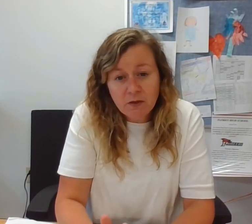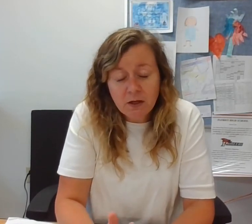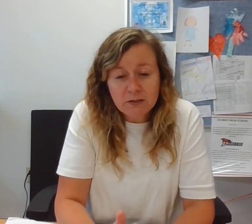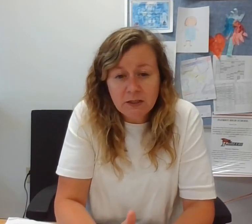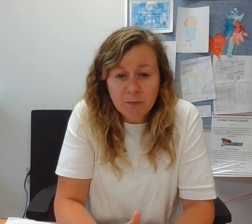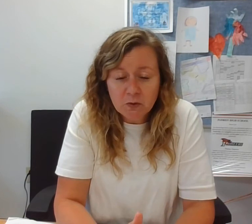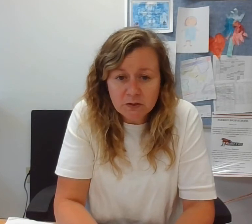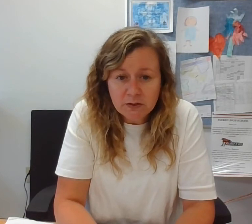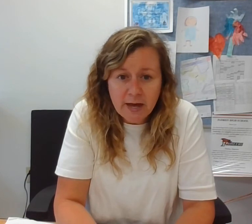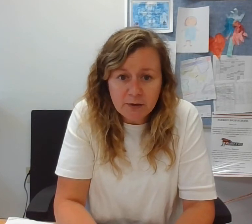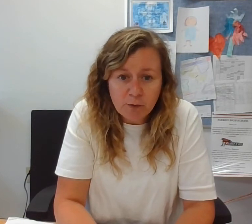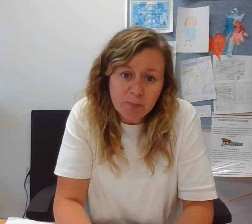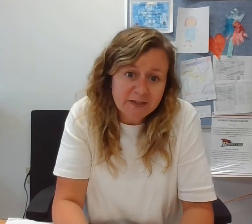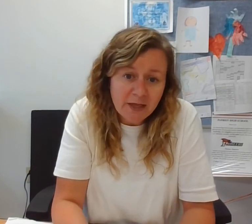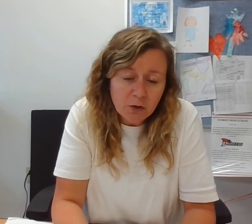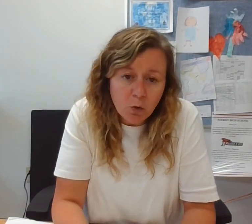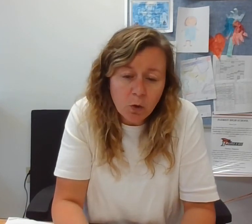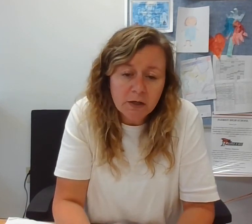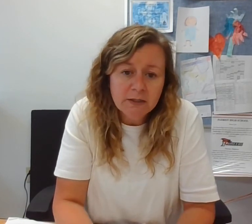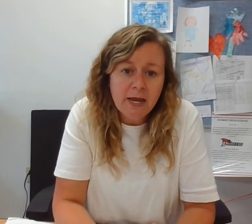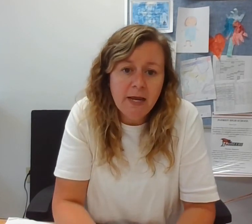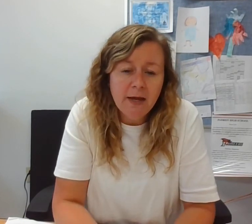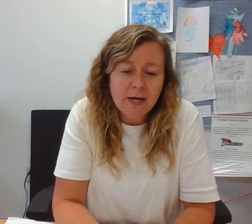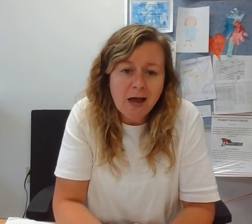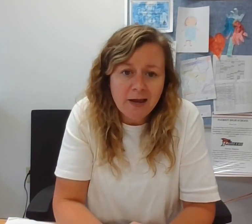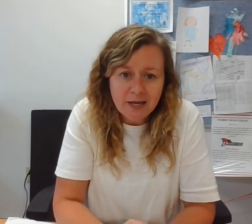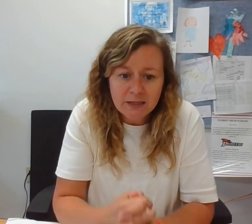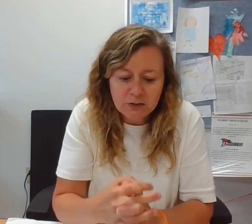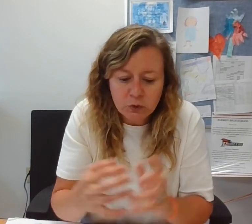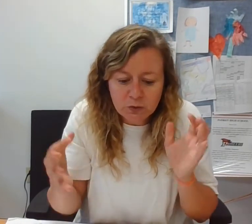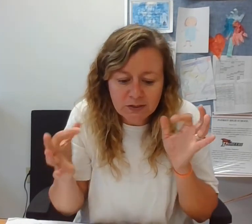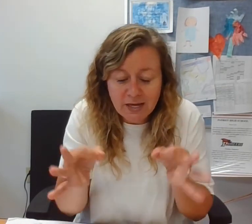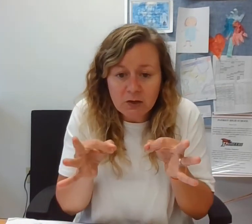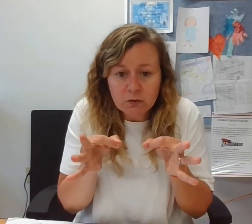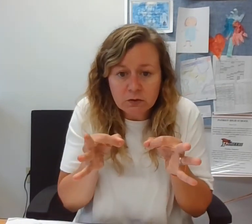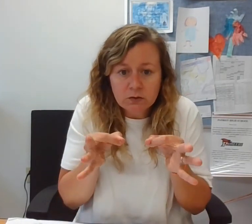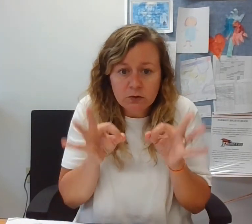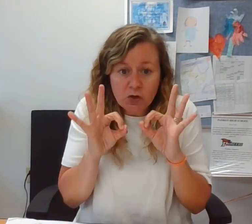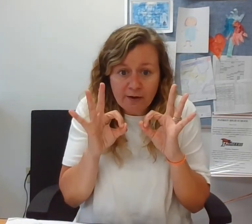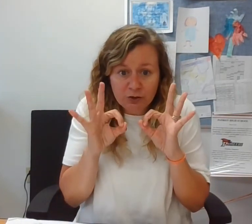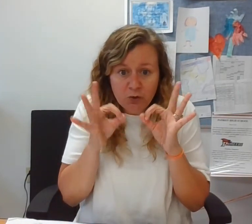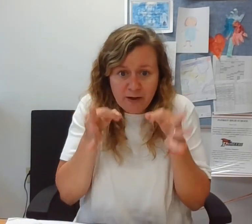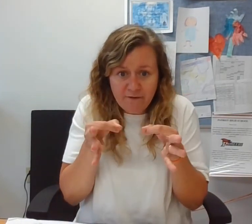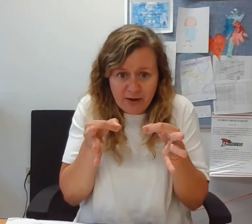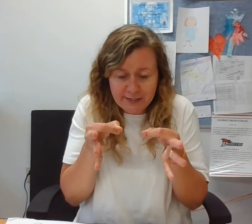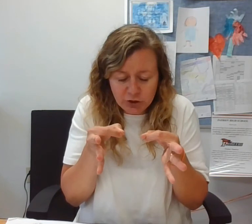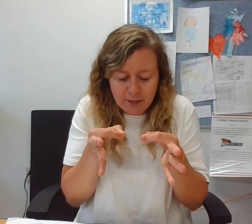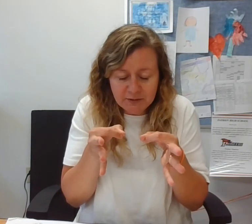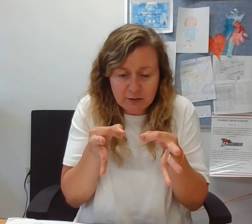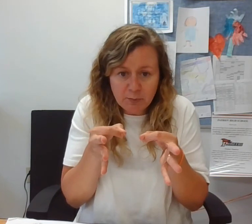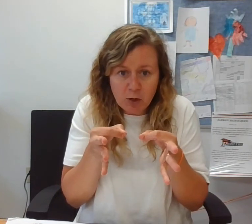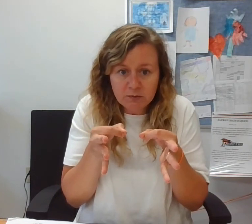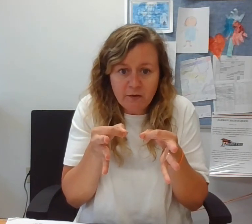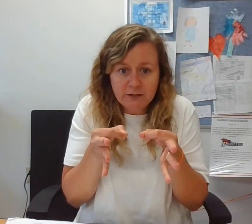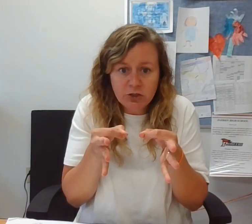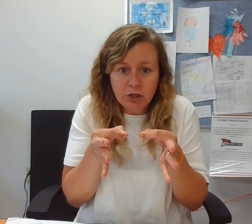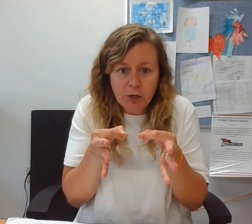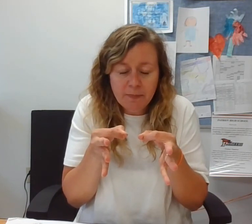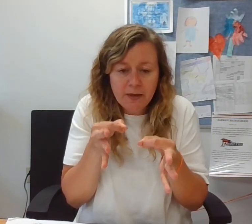think symbols that represent the court, and I get 2 scales. So you have 2 F hand shapes, the palms face each other.